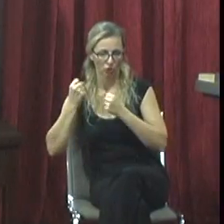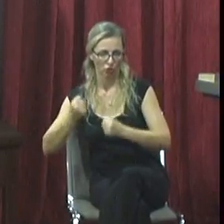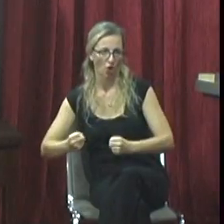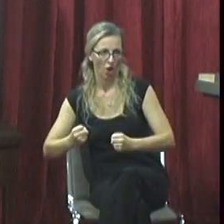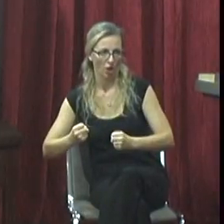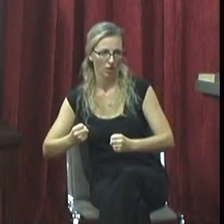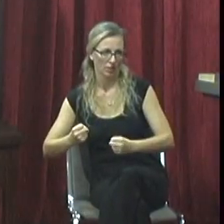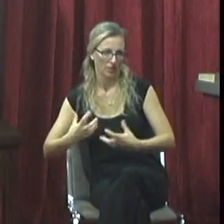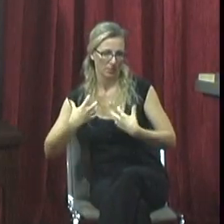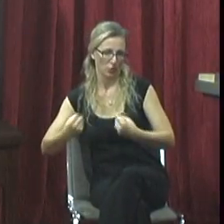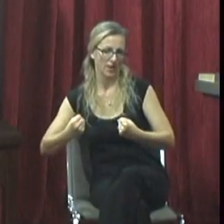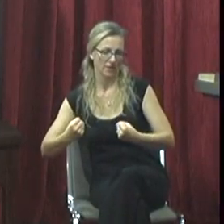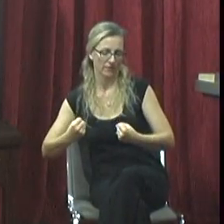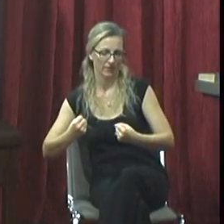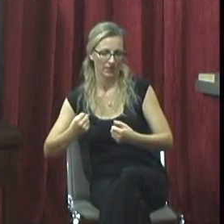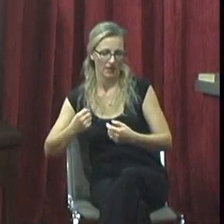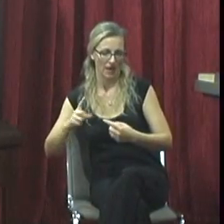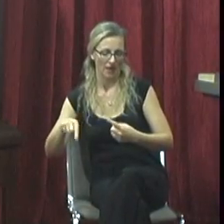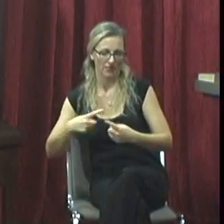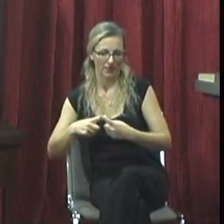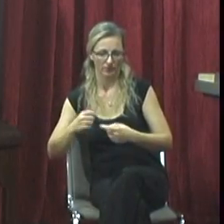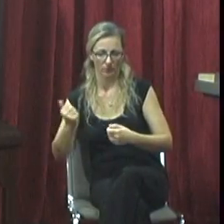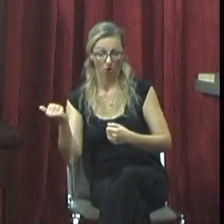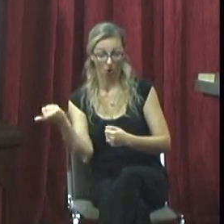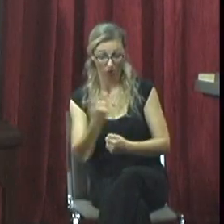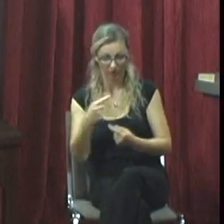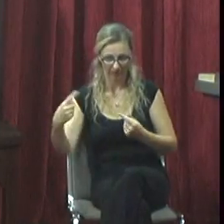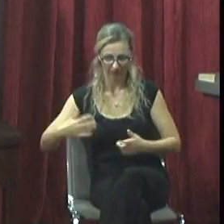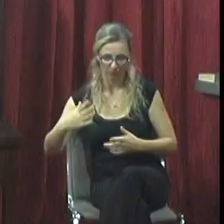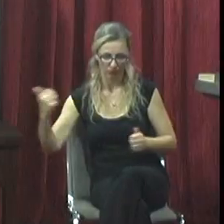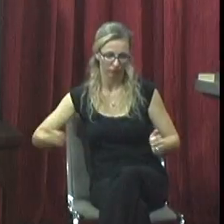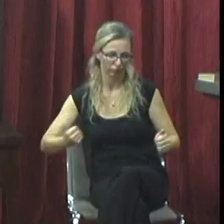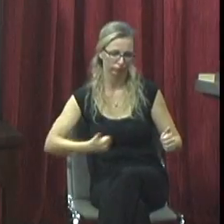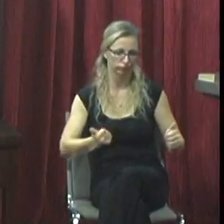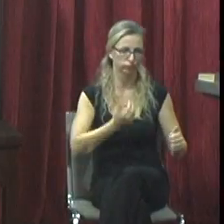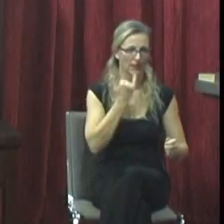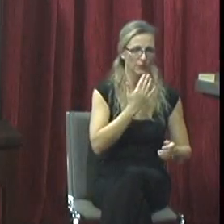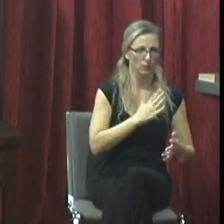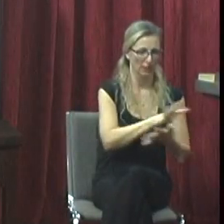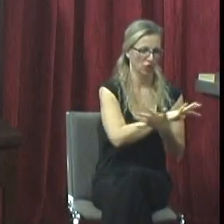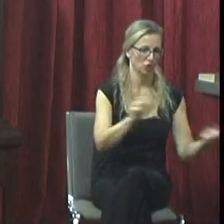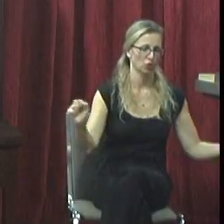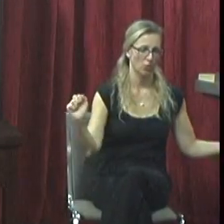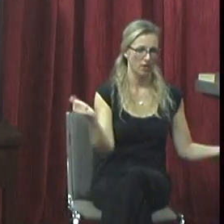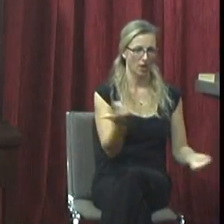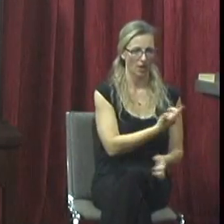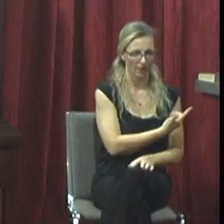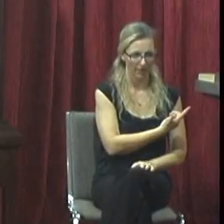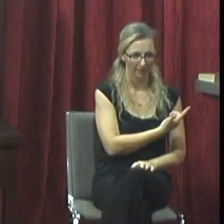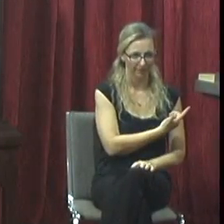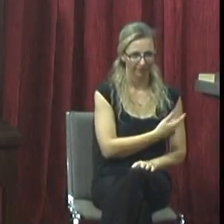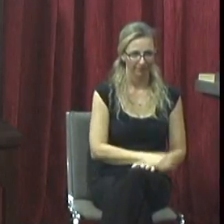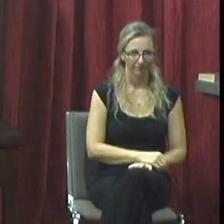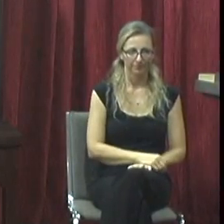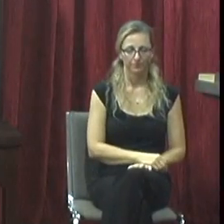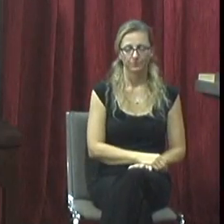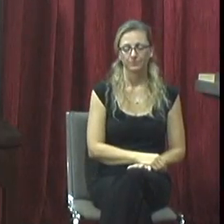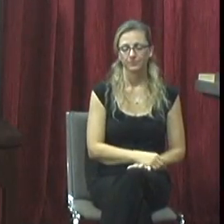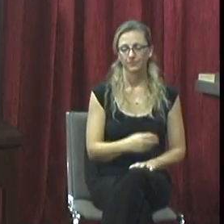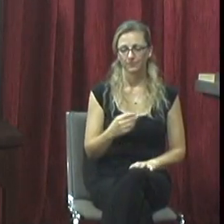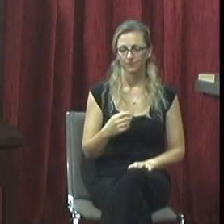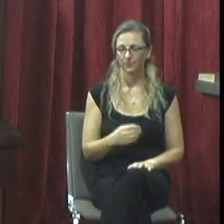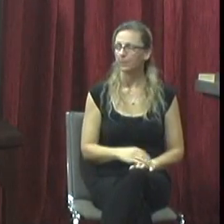they could conquer Israel, and they would certainly come, and in the natural, they would be able to destroy Israel if they all attacked and ganged up